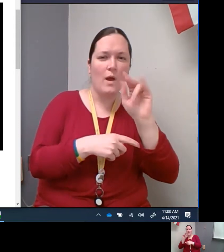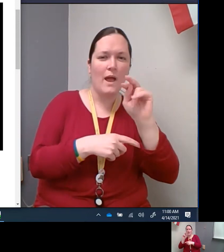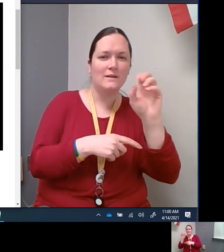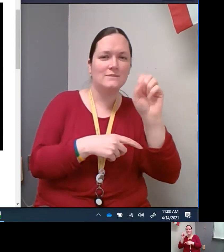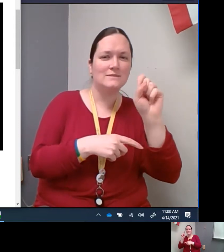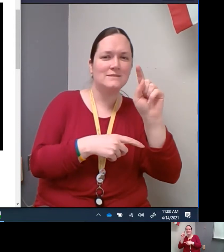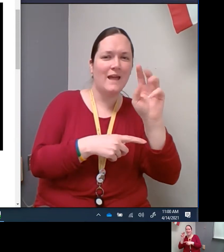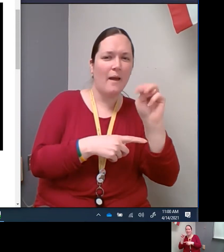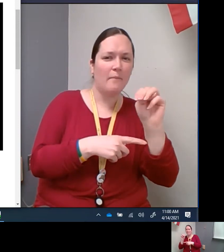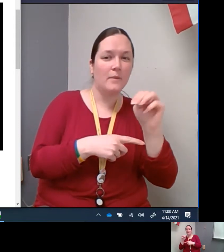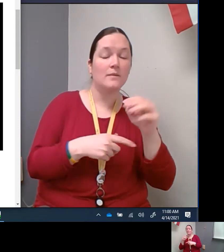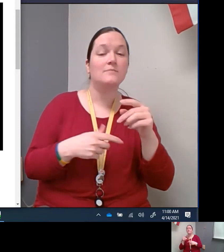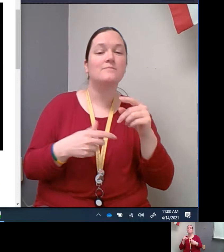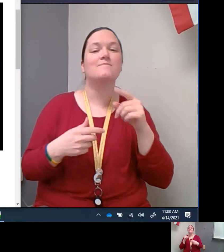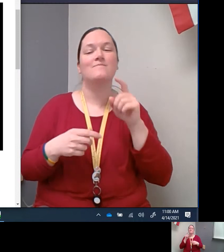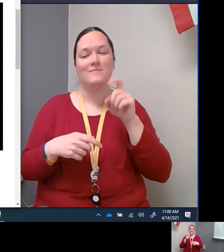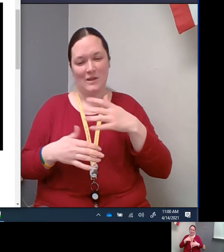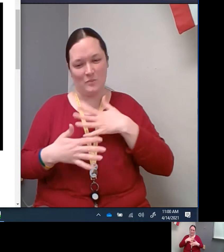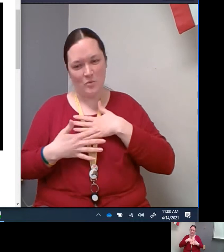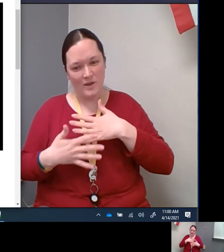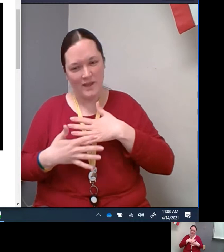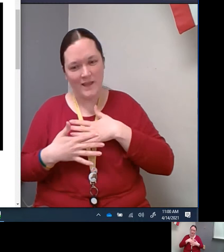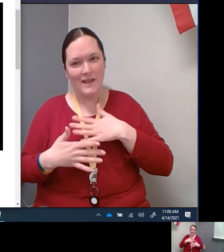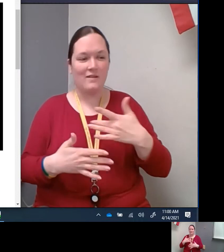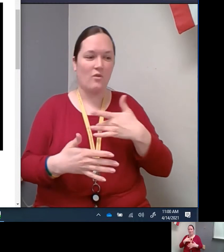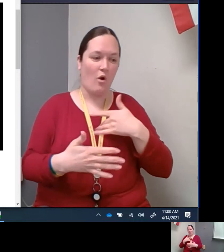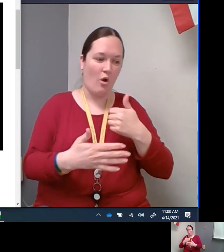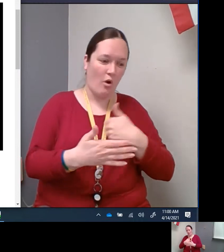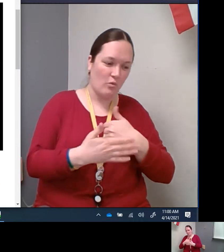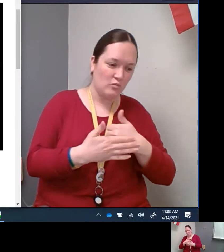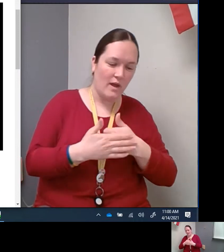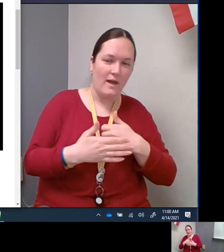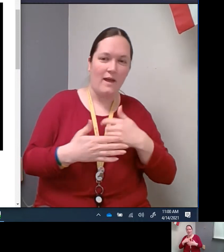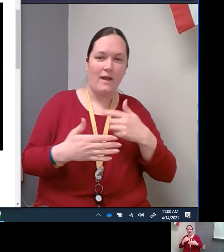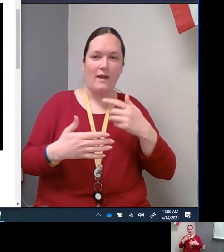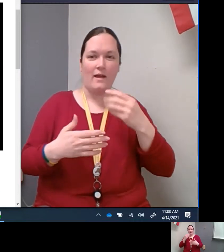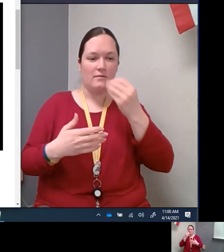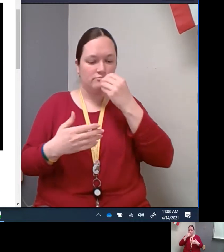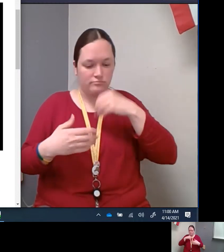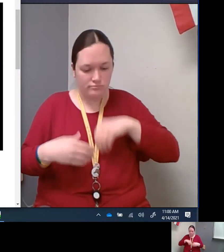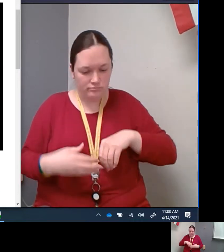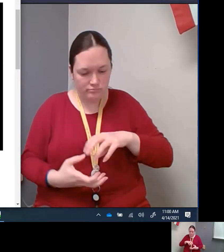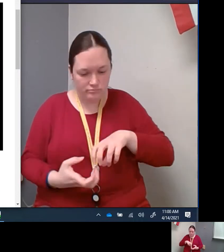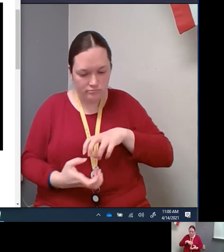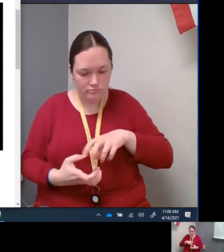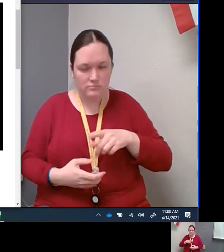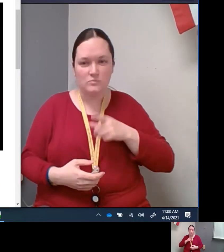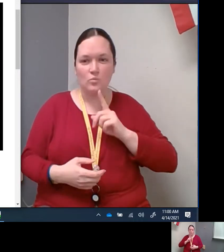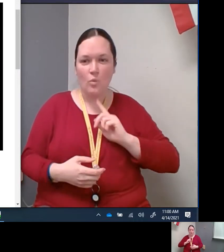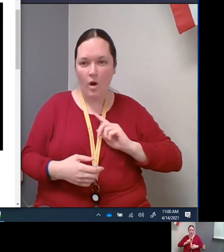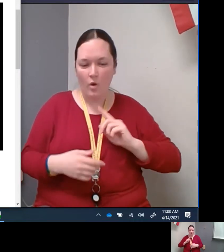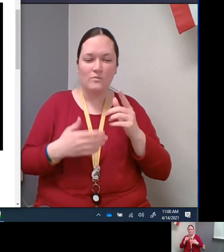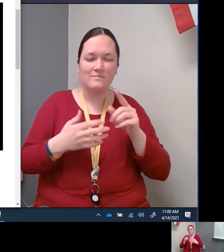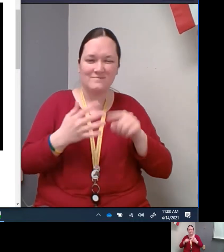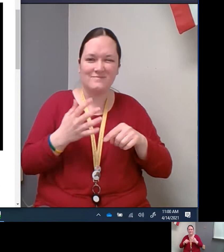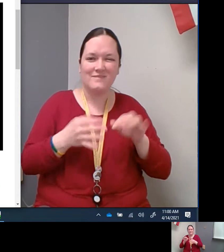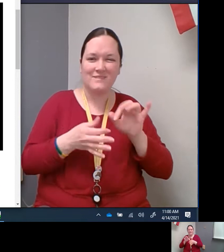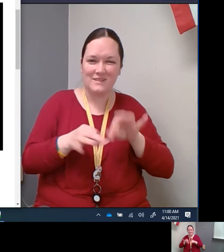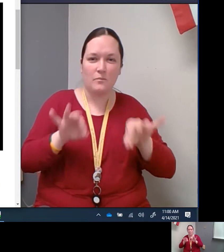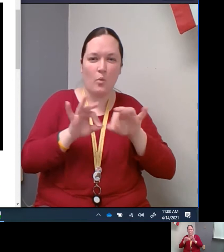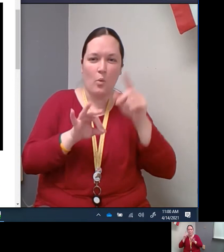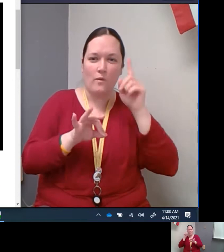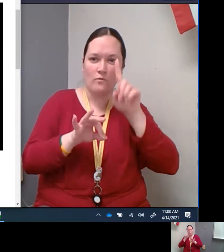were, number one is to maintain breathing, heart rate, digestion, swallowing, so these fundamental properties of life. But what's